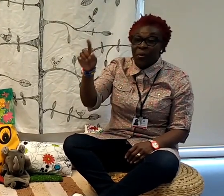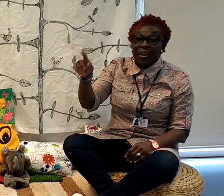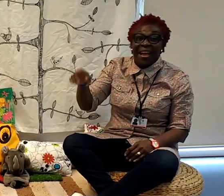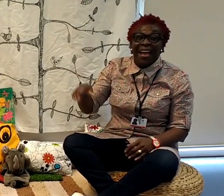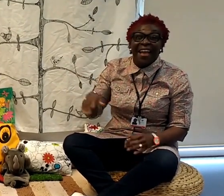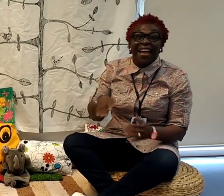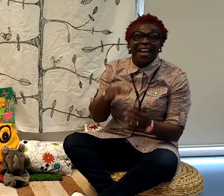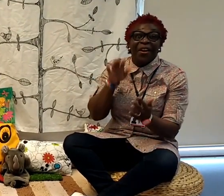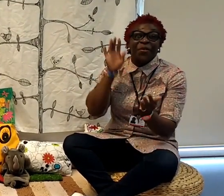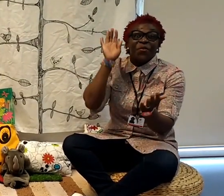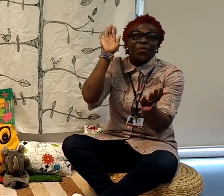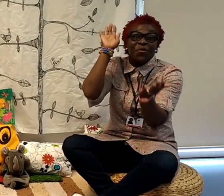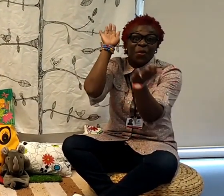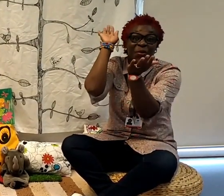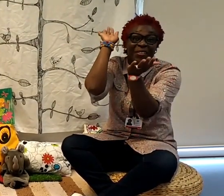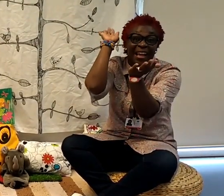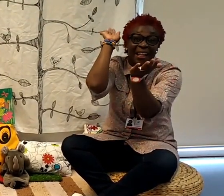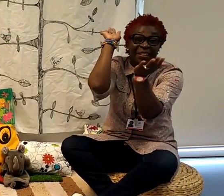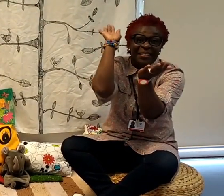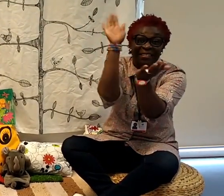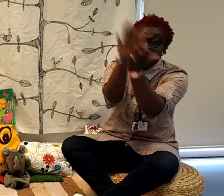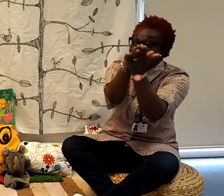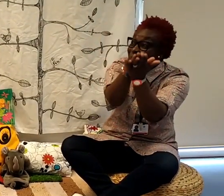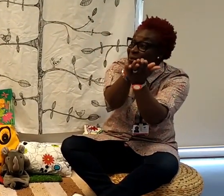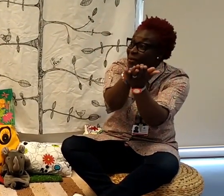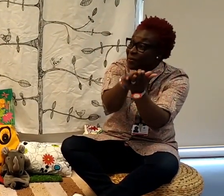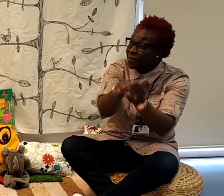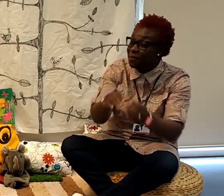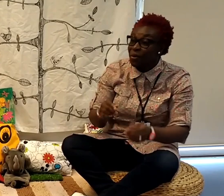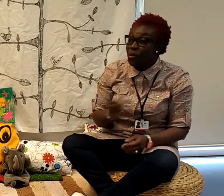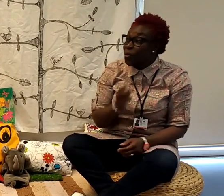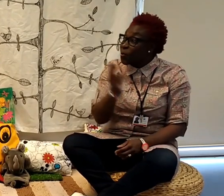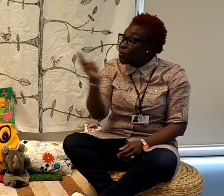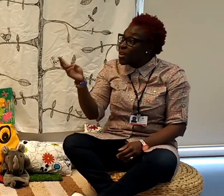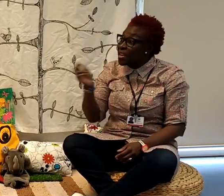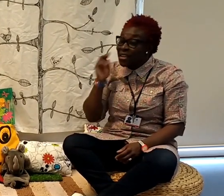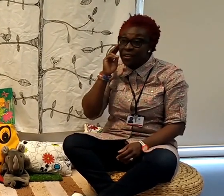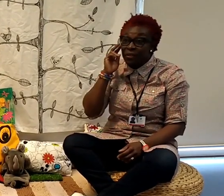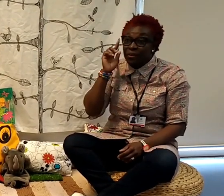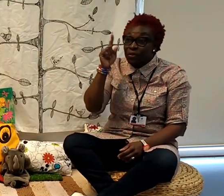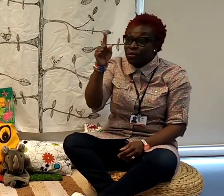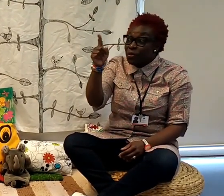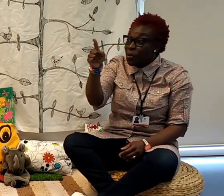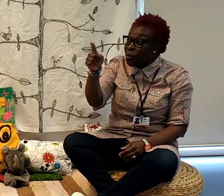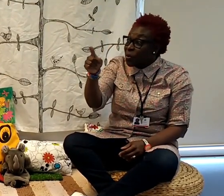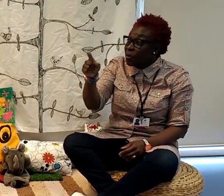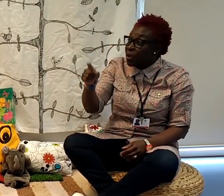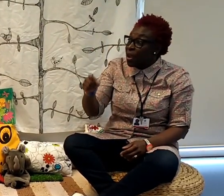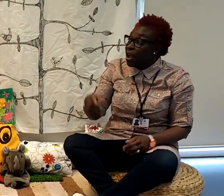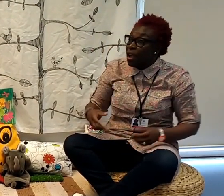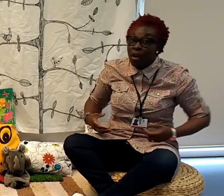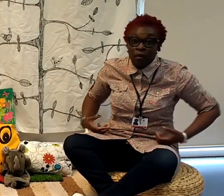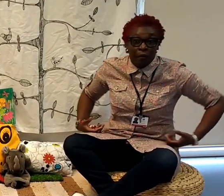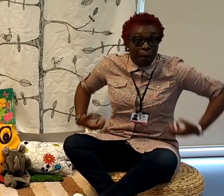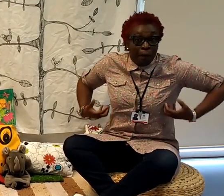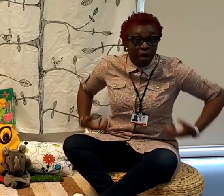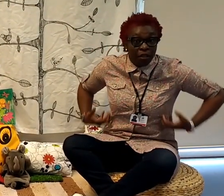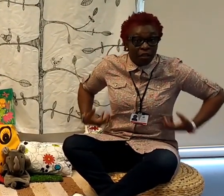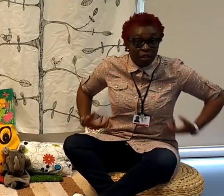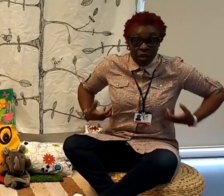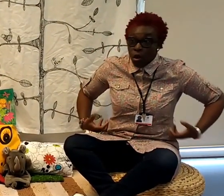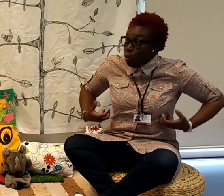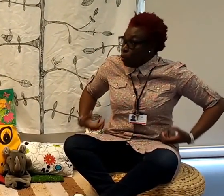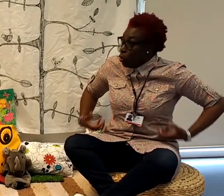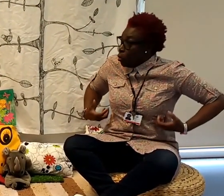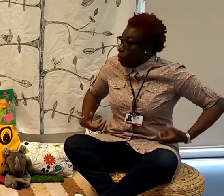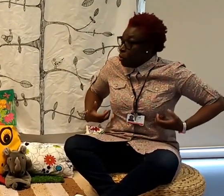saw a crocodile snap. We saw a